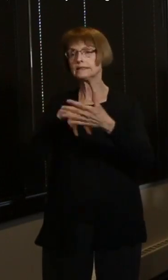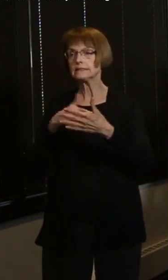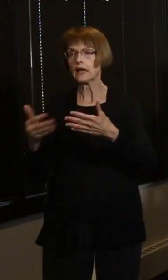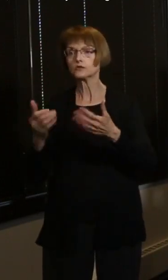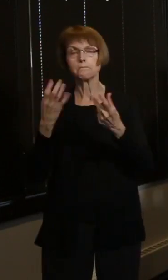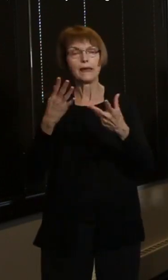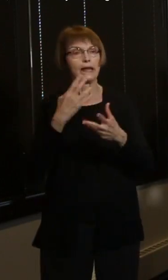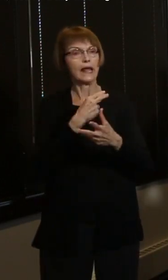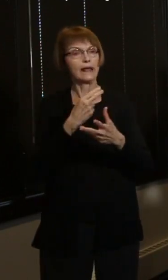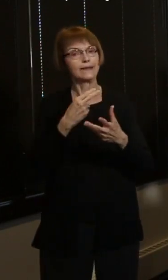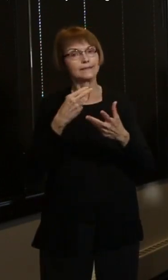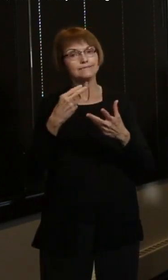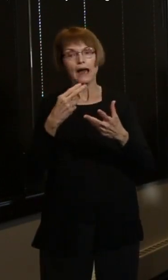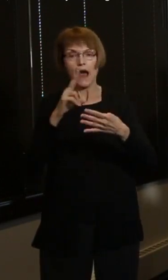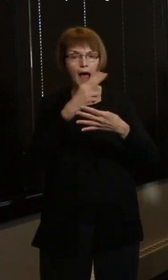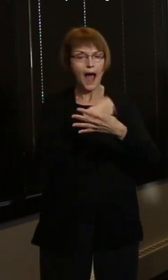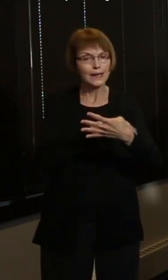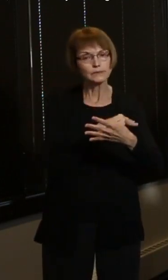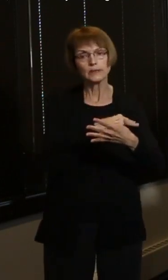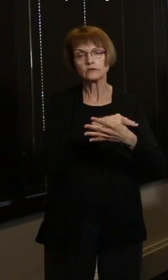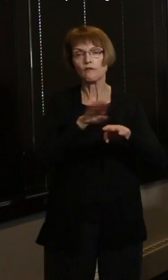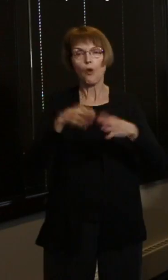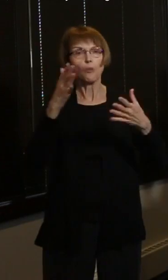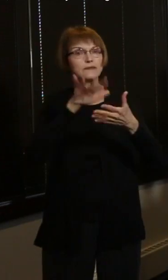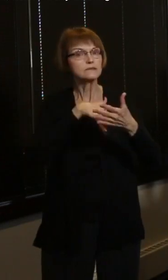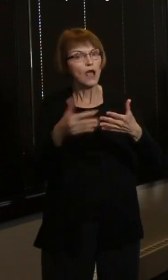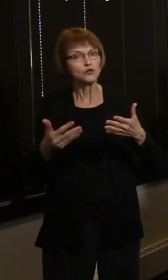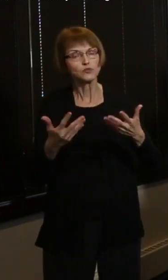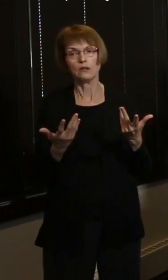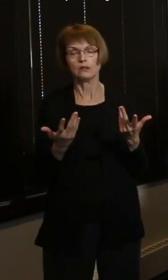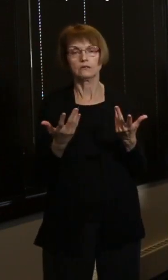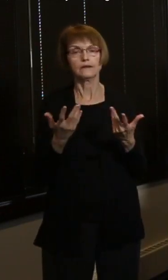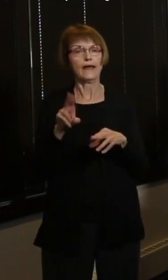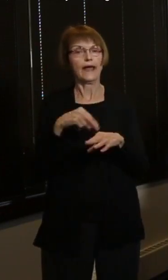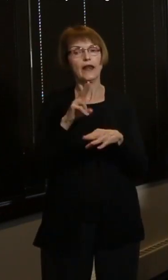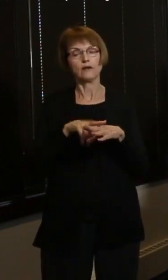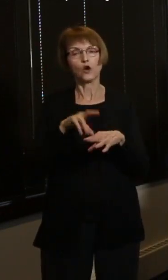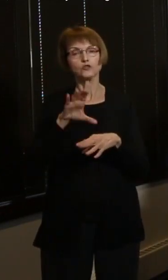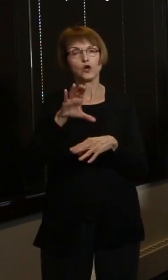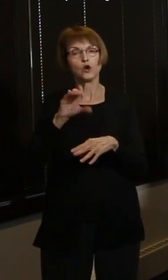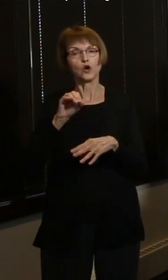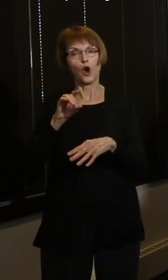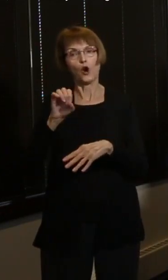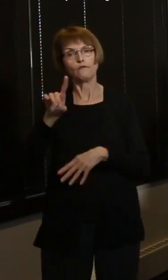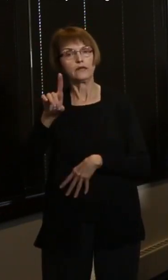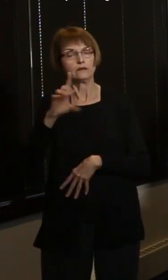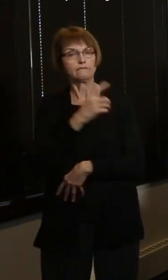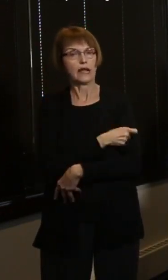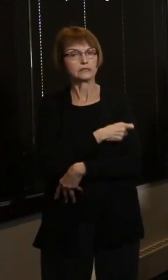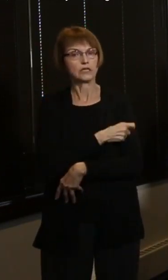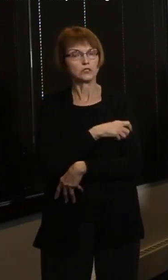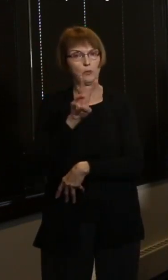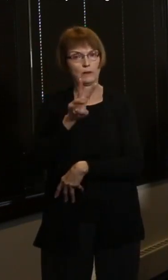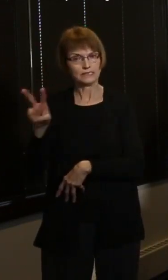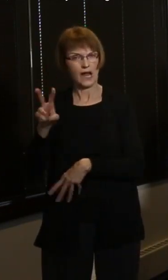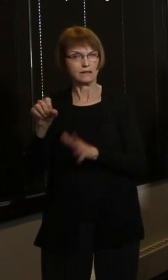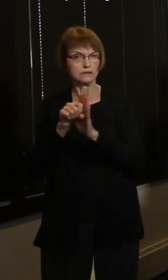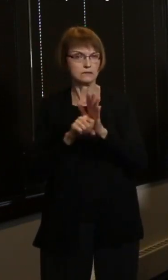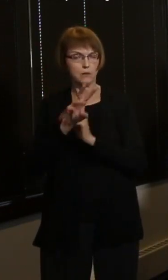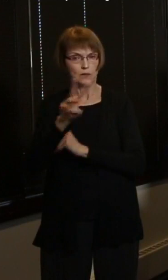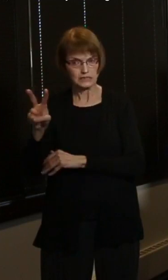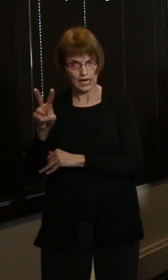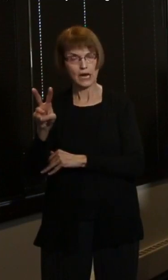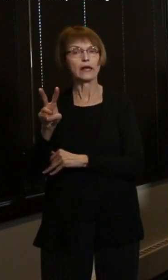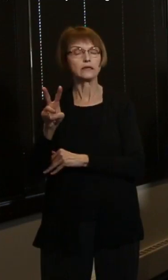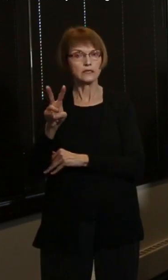systems now are doing open scheduling. And of course, you can go to the COVID vaccination website for the state to get